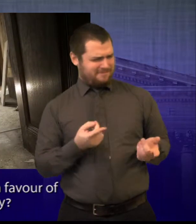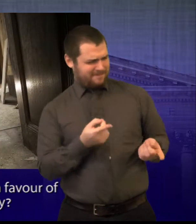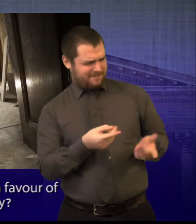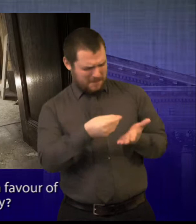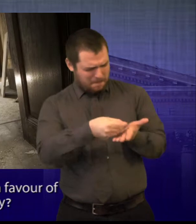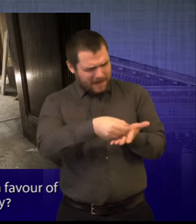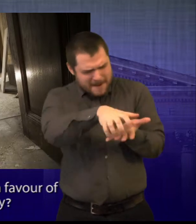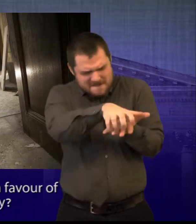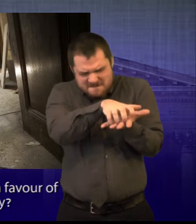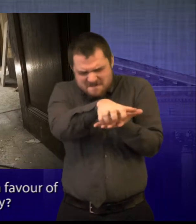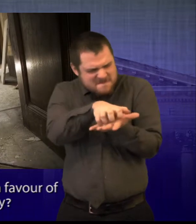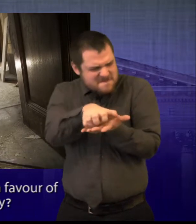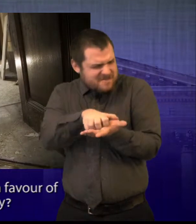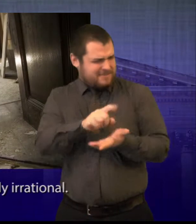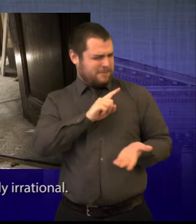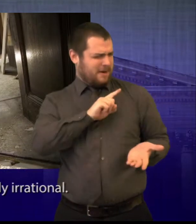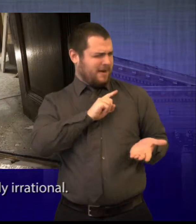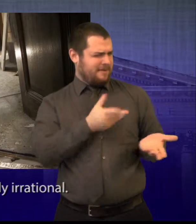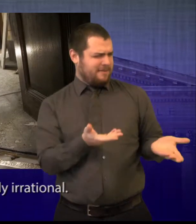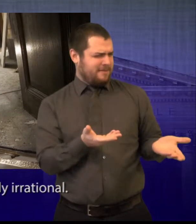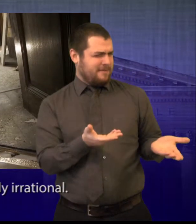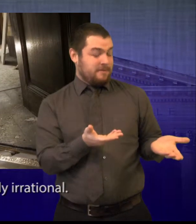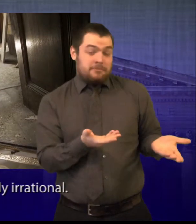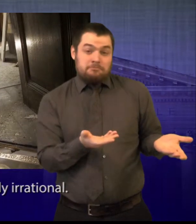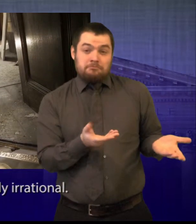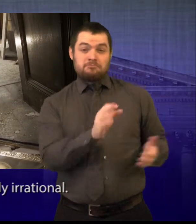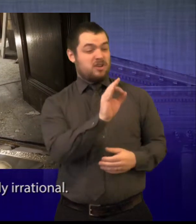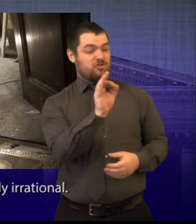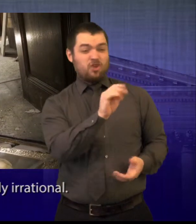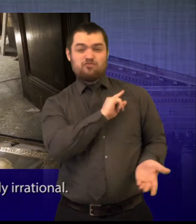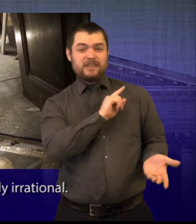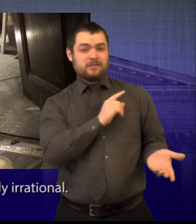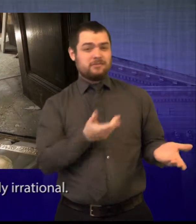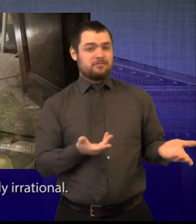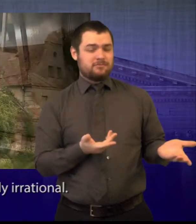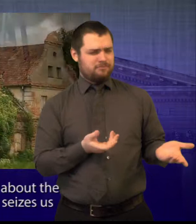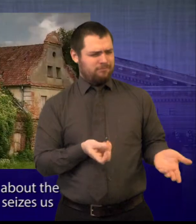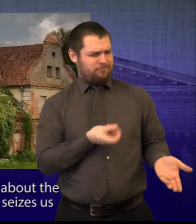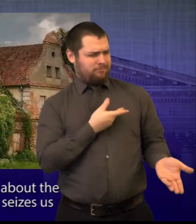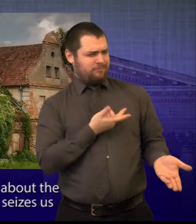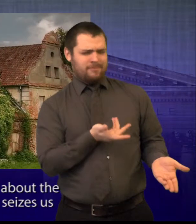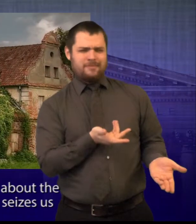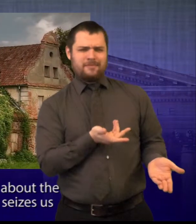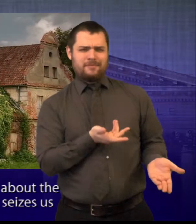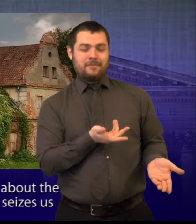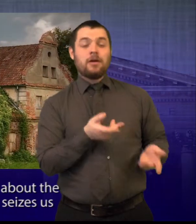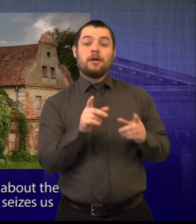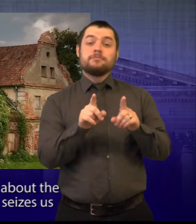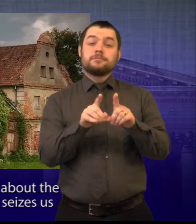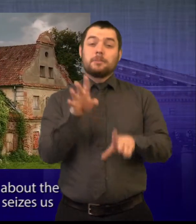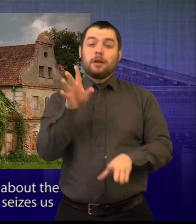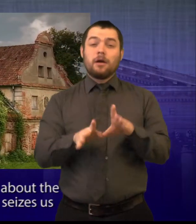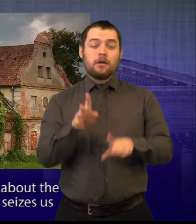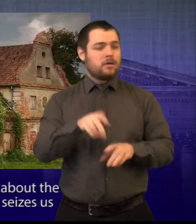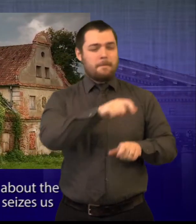of his hoarding up money? The answer is, it was completely irrational. And that is all that can be said